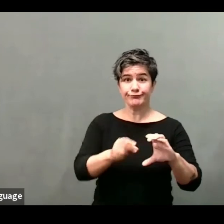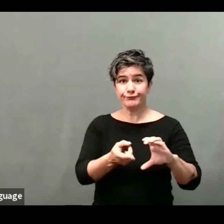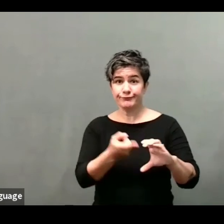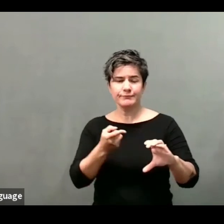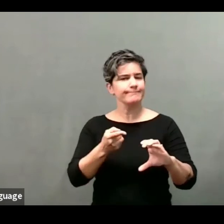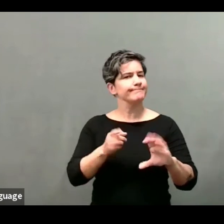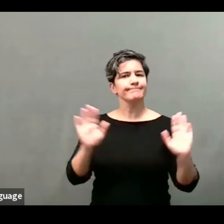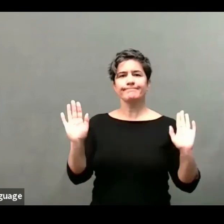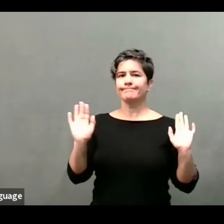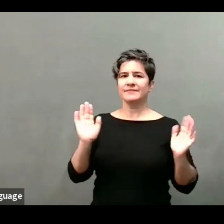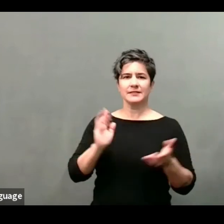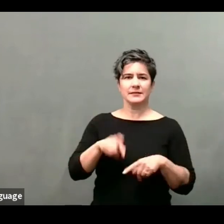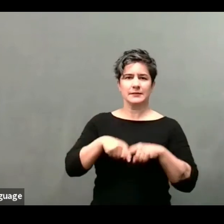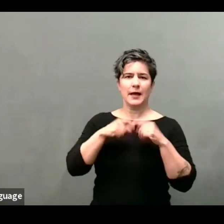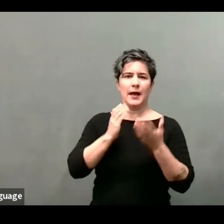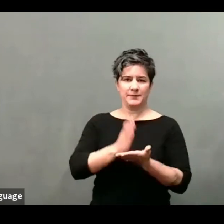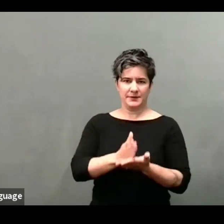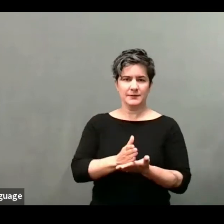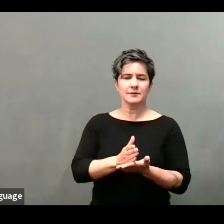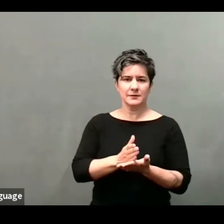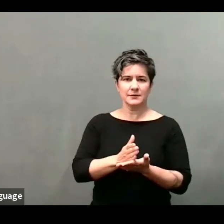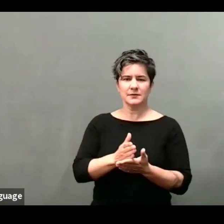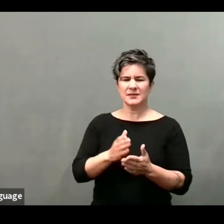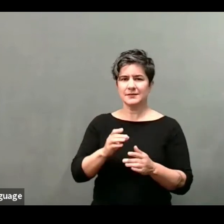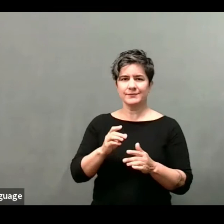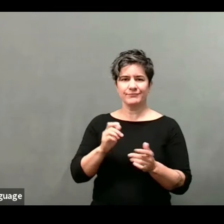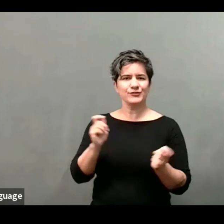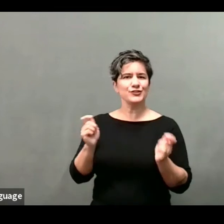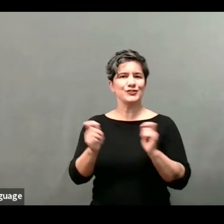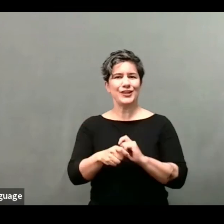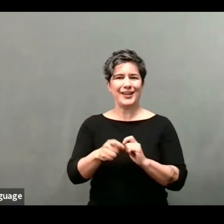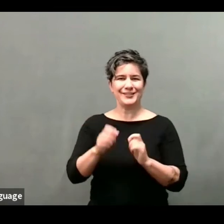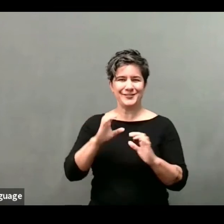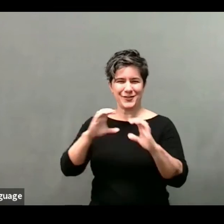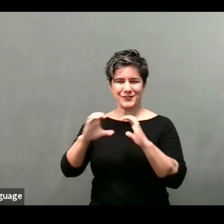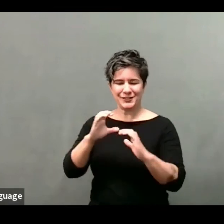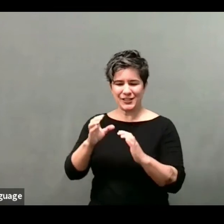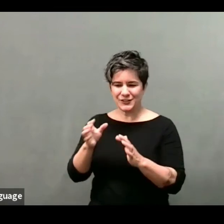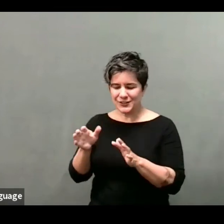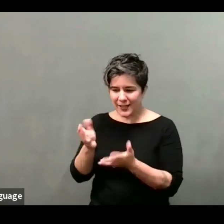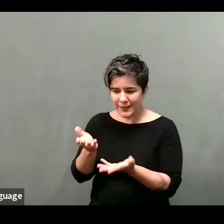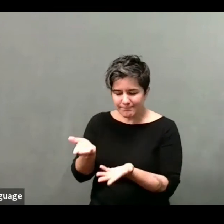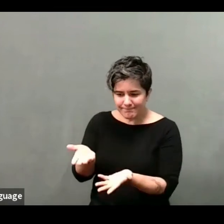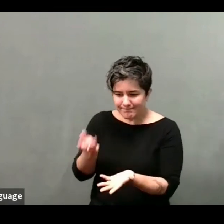So instead, I had a new conversation with her, kind of